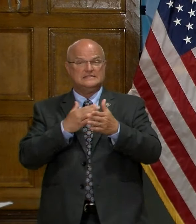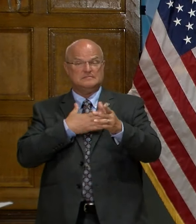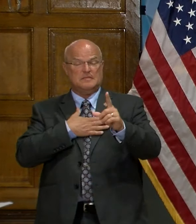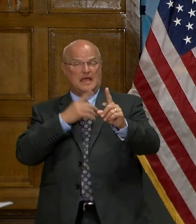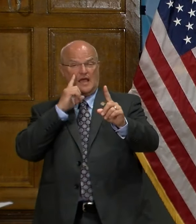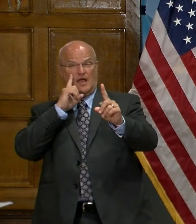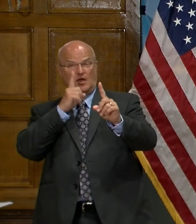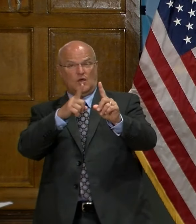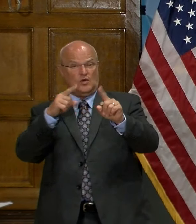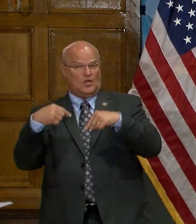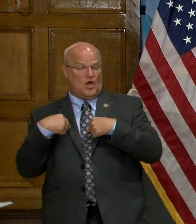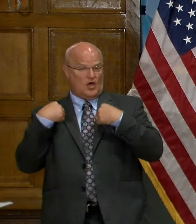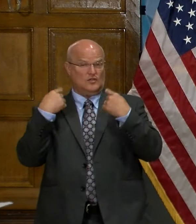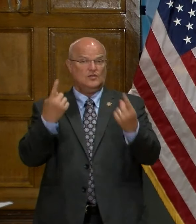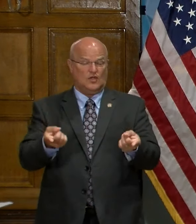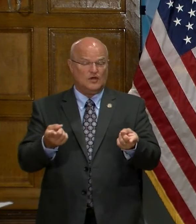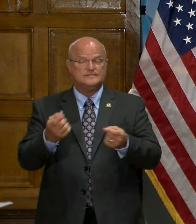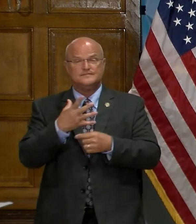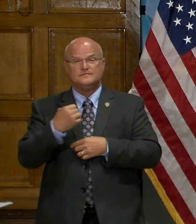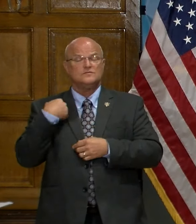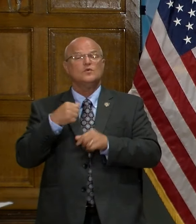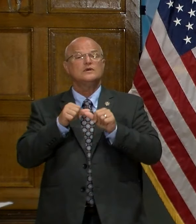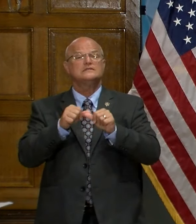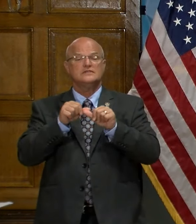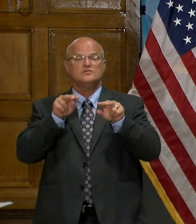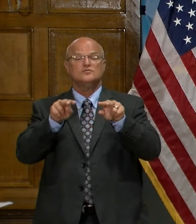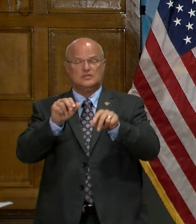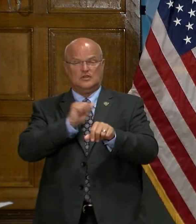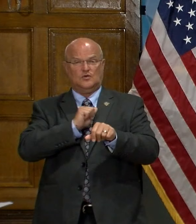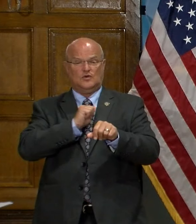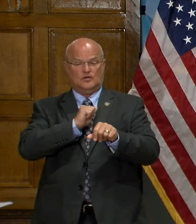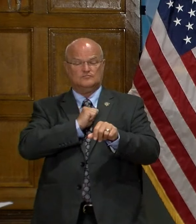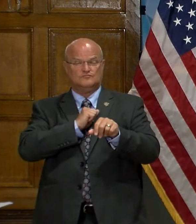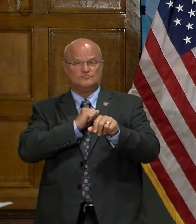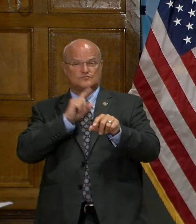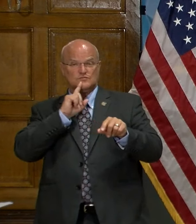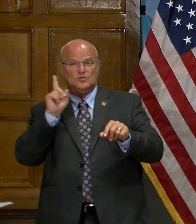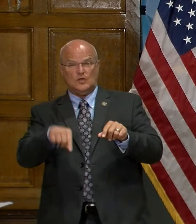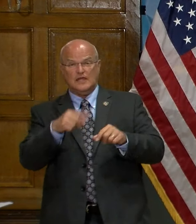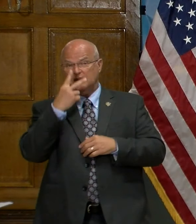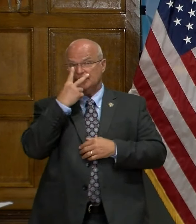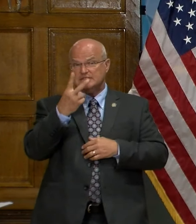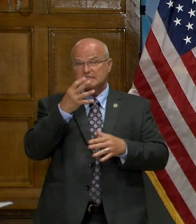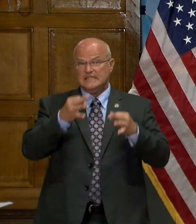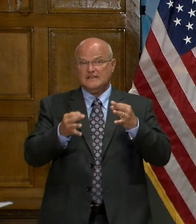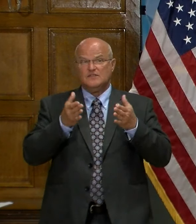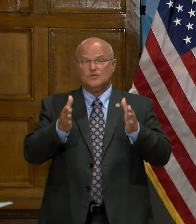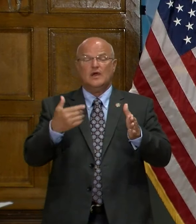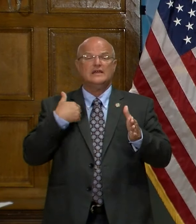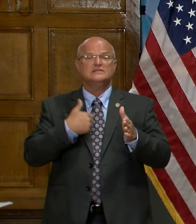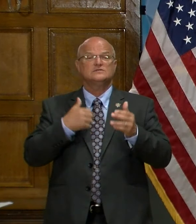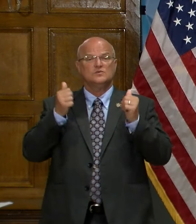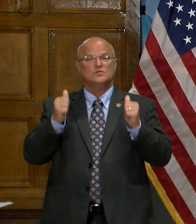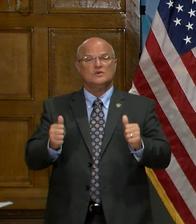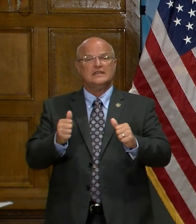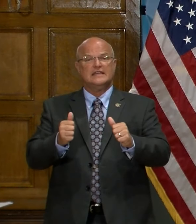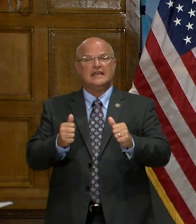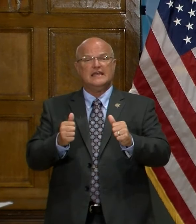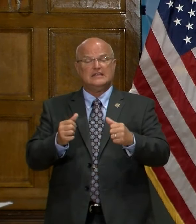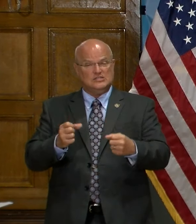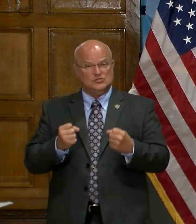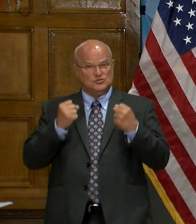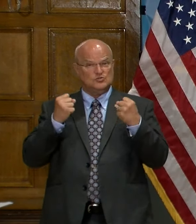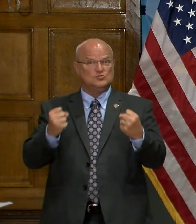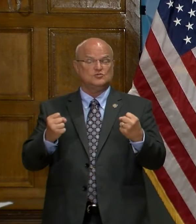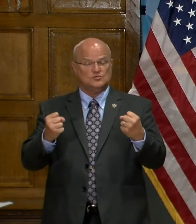of our directives, and we'll continue to look at our own directives and to see if there's ways that we can